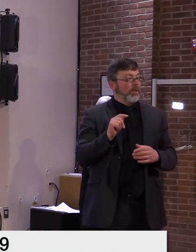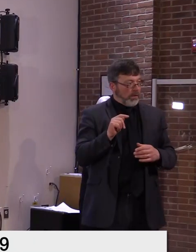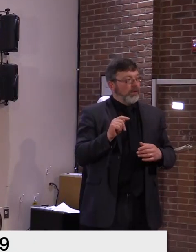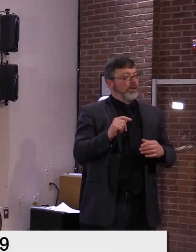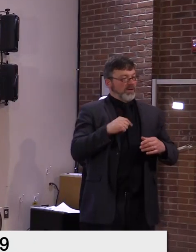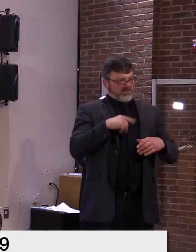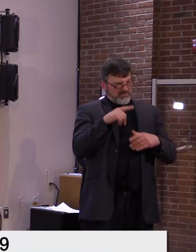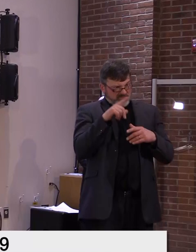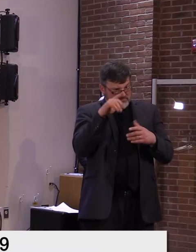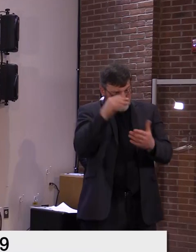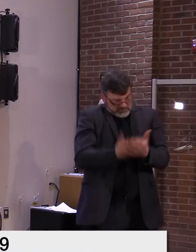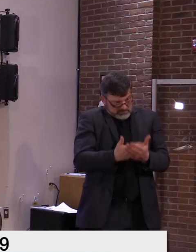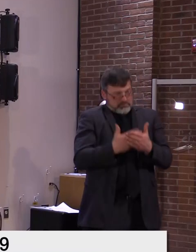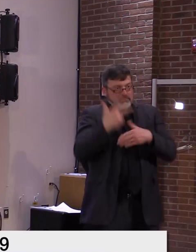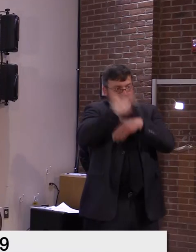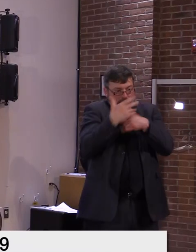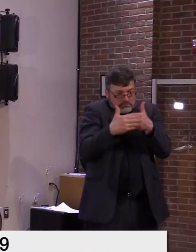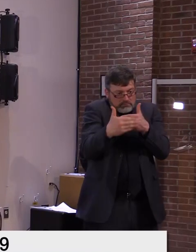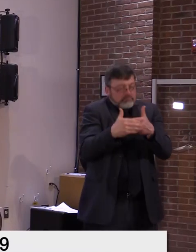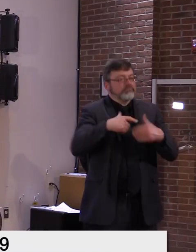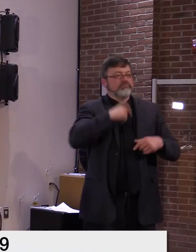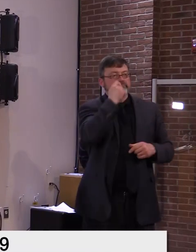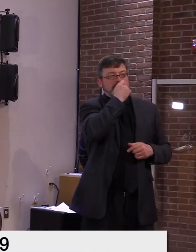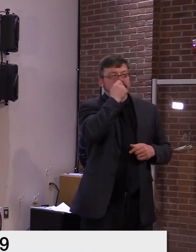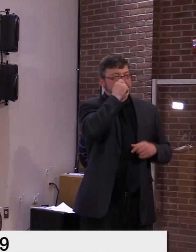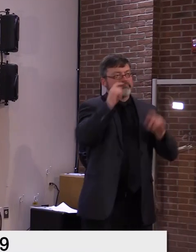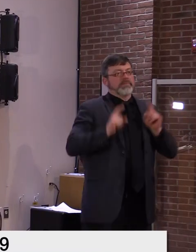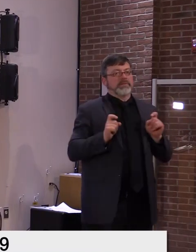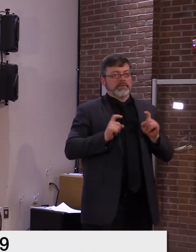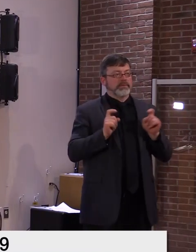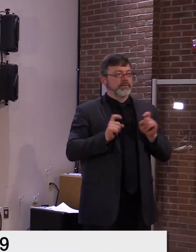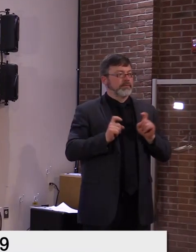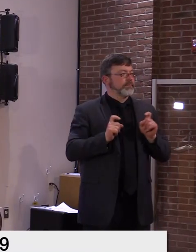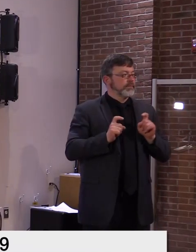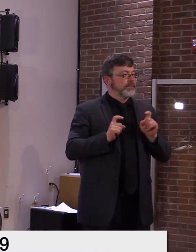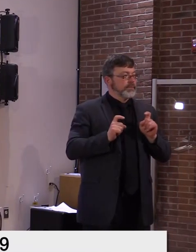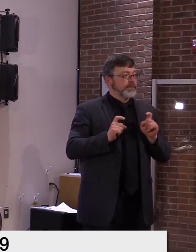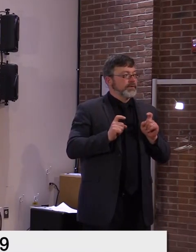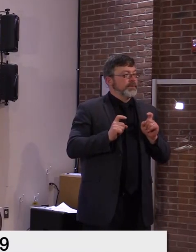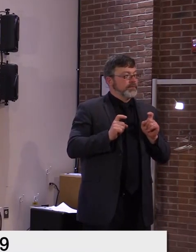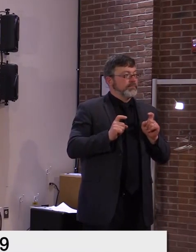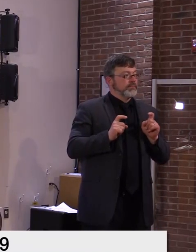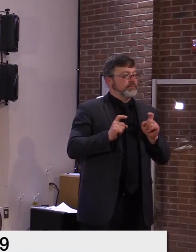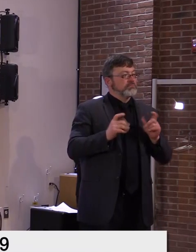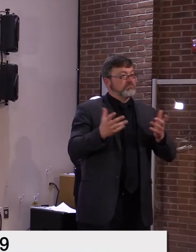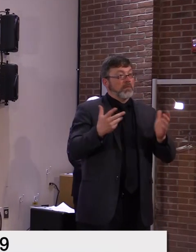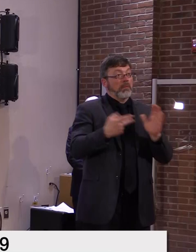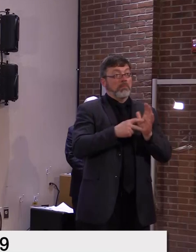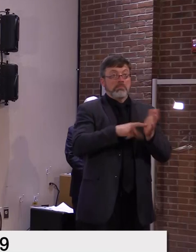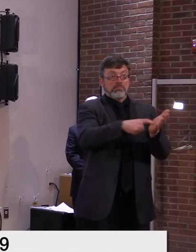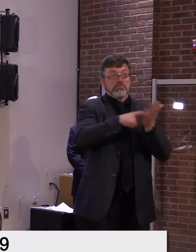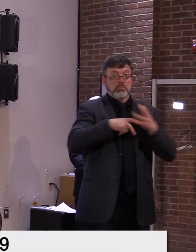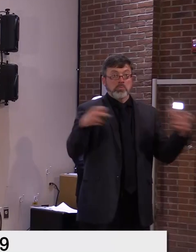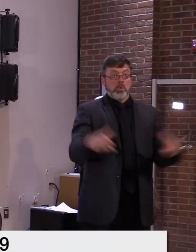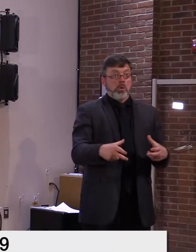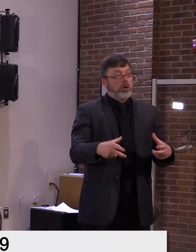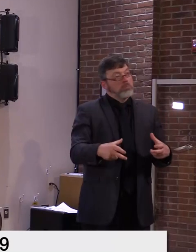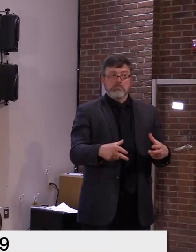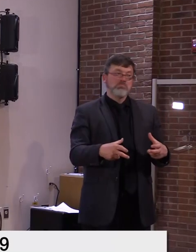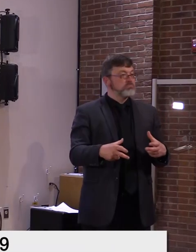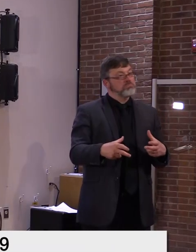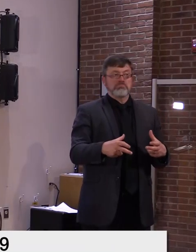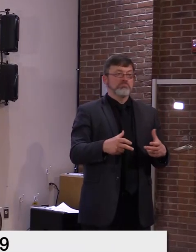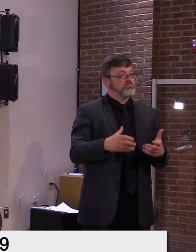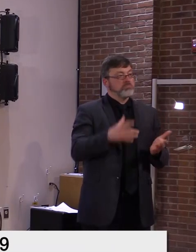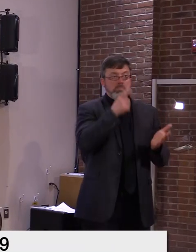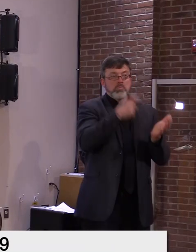return day as day zero. A quarantine period is no longer required for travel, but I want